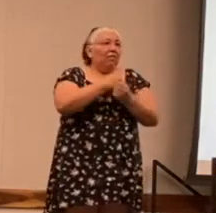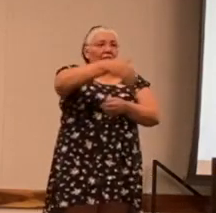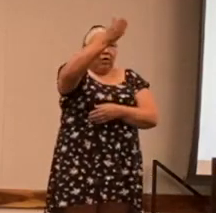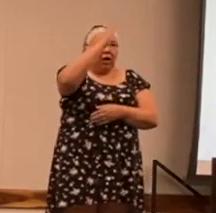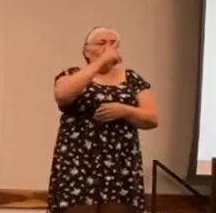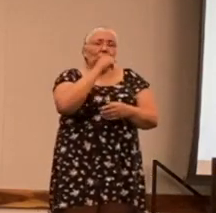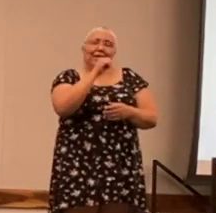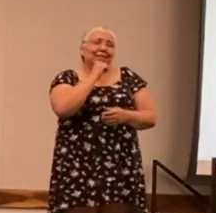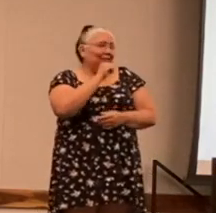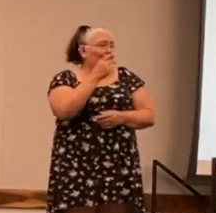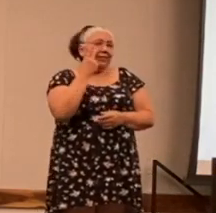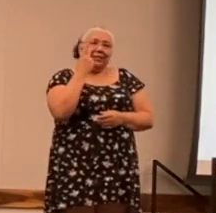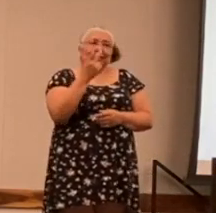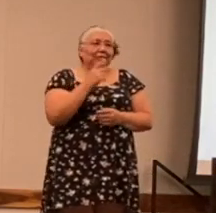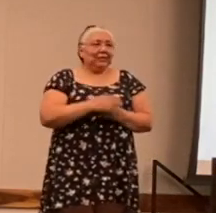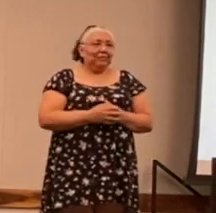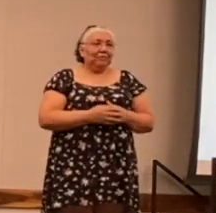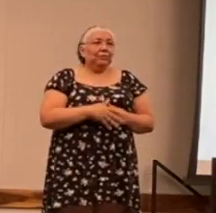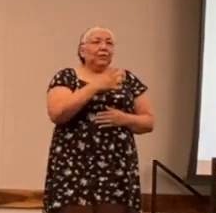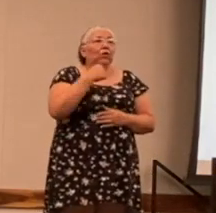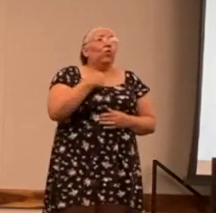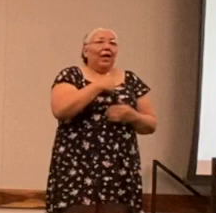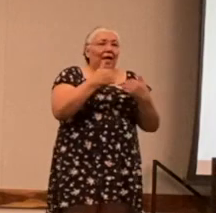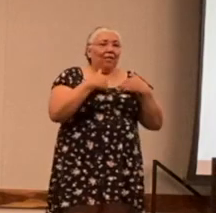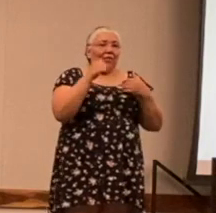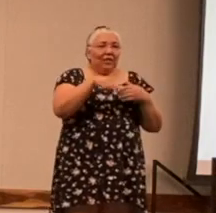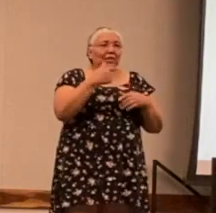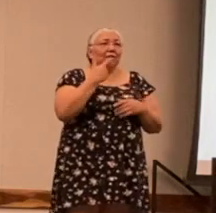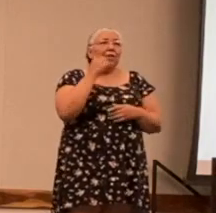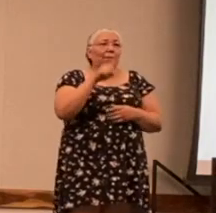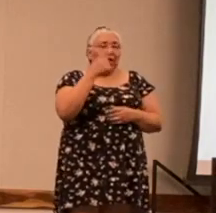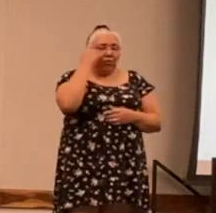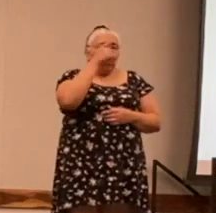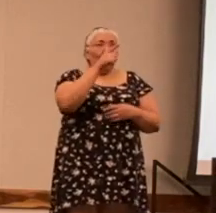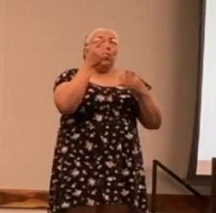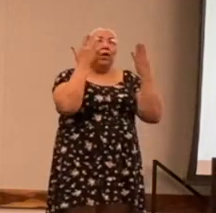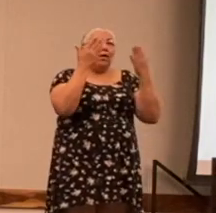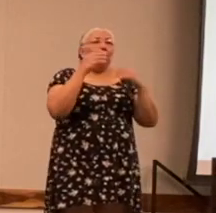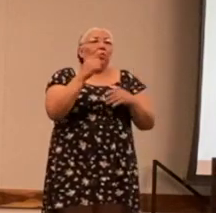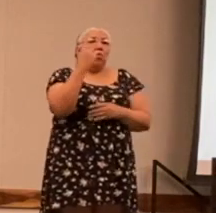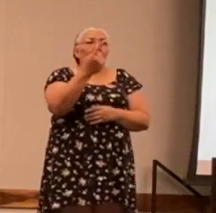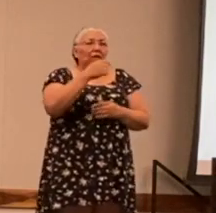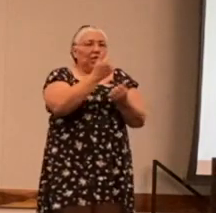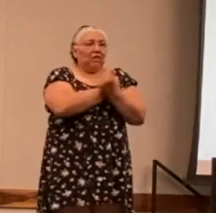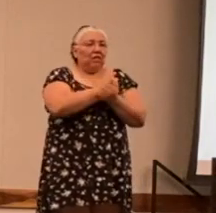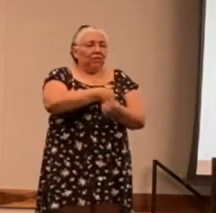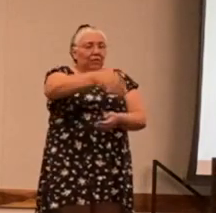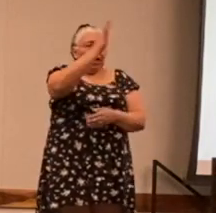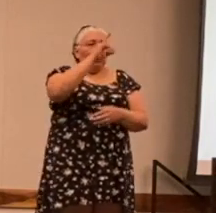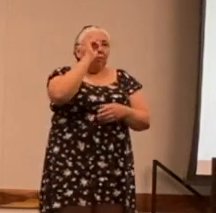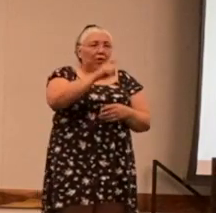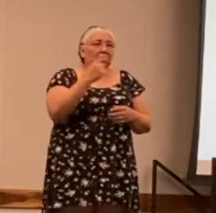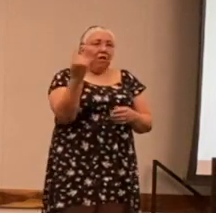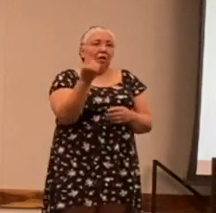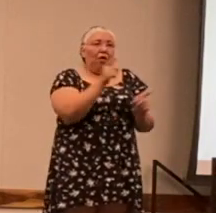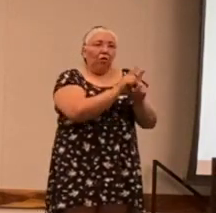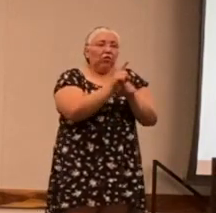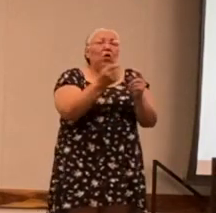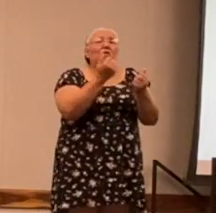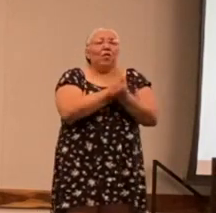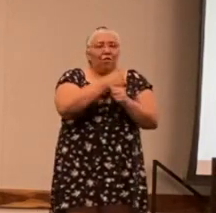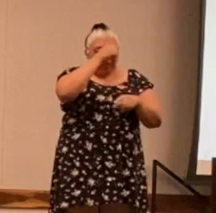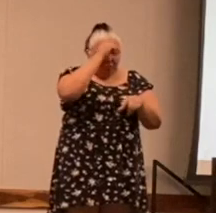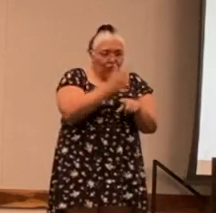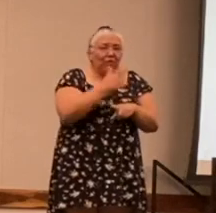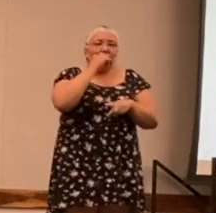God whom he has not seen. And we have this command from him. The one who loves God must also love his brother